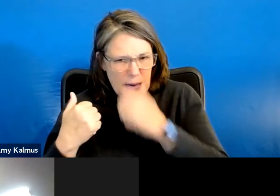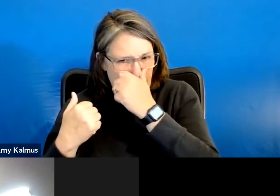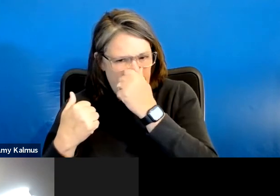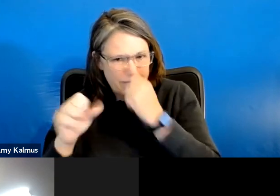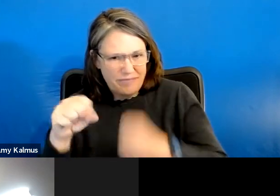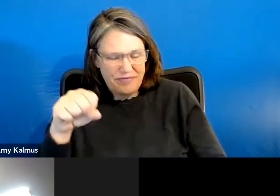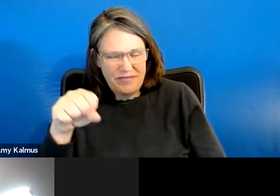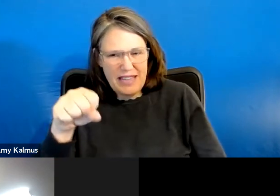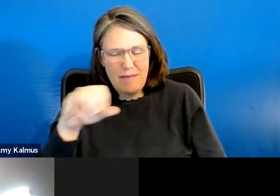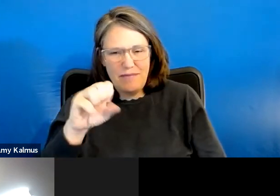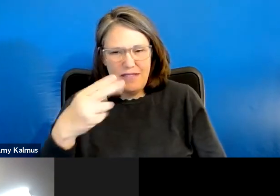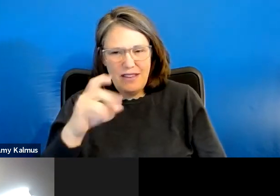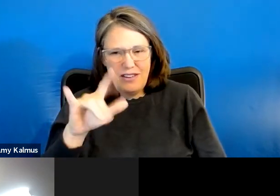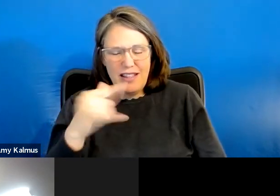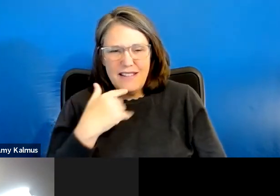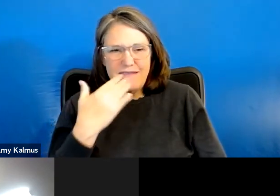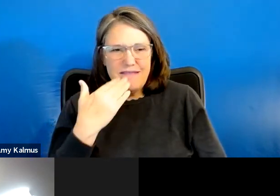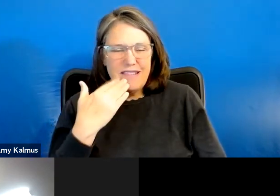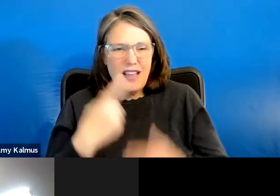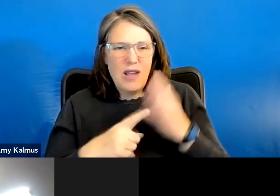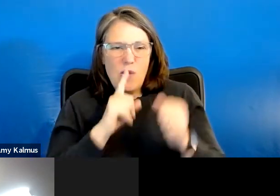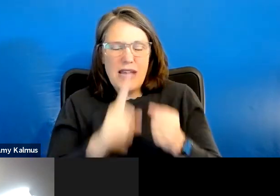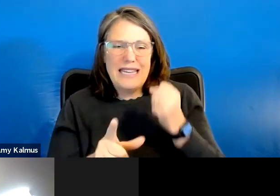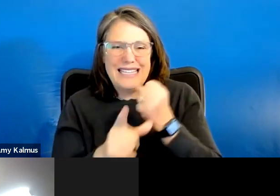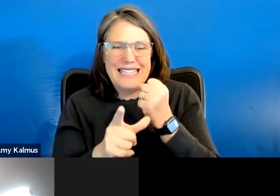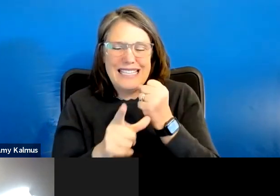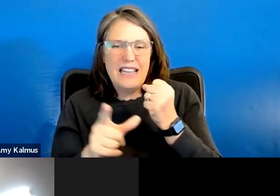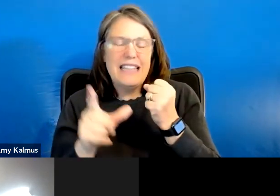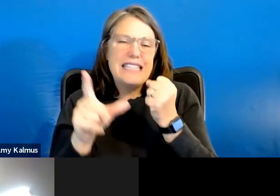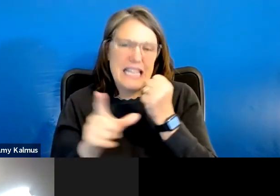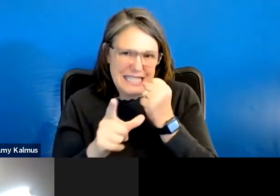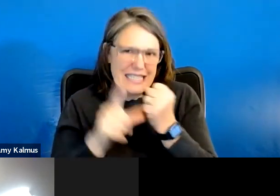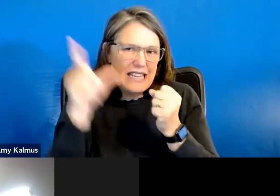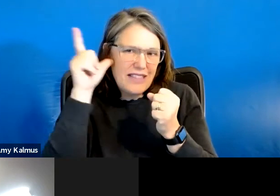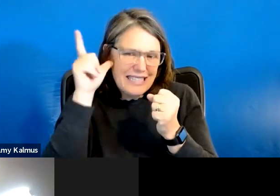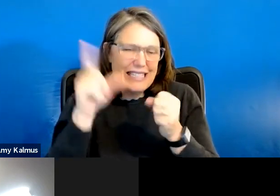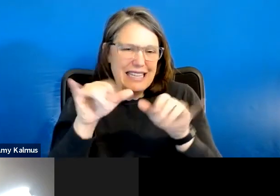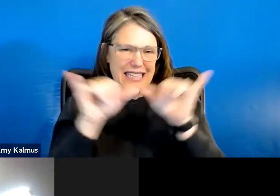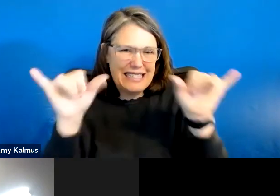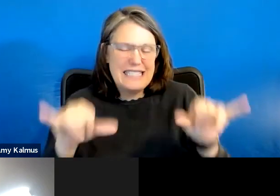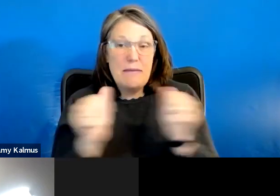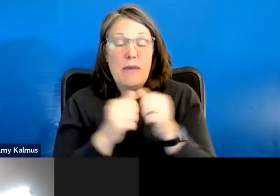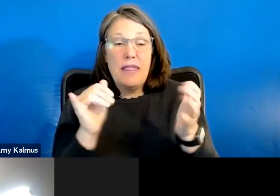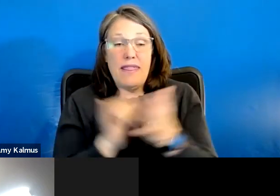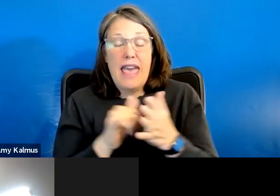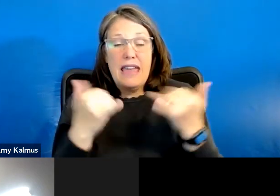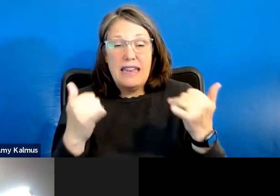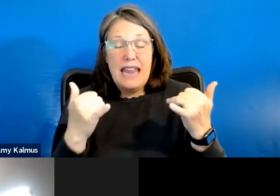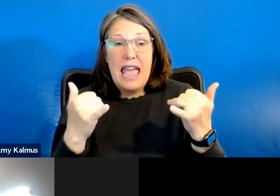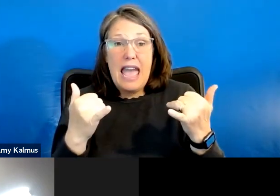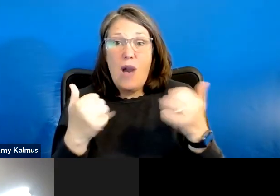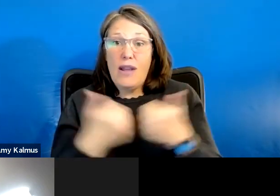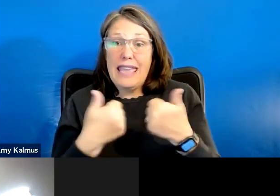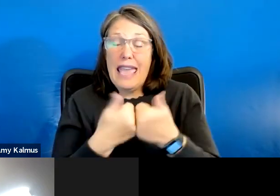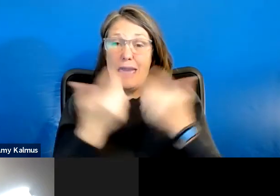Yep, Shelley does. So the answer is, what is an assistive listening system? And with that, it wraps up our